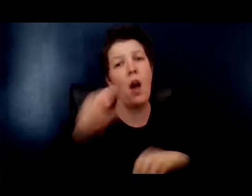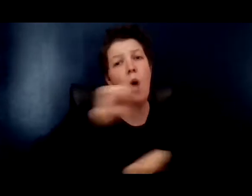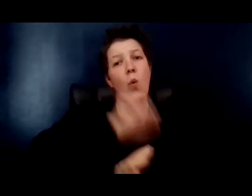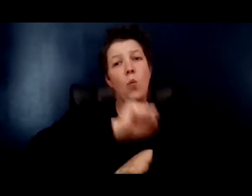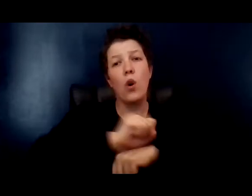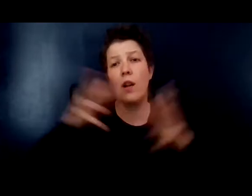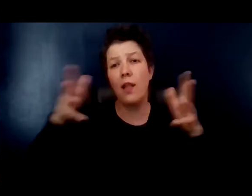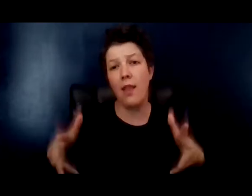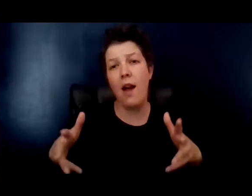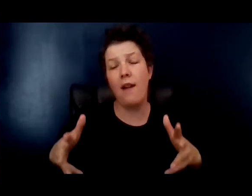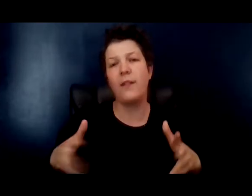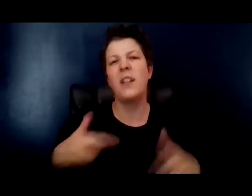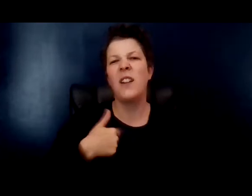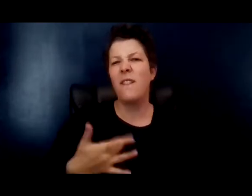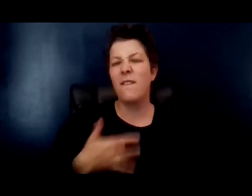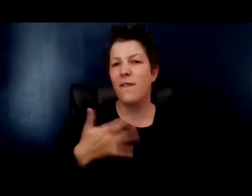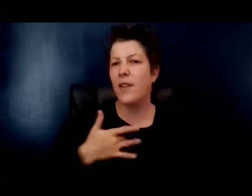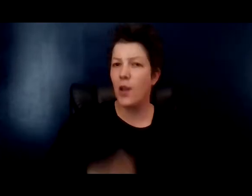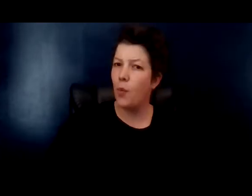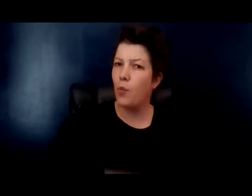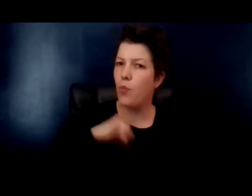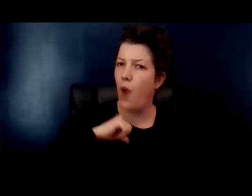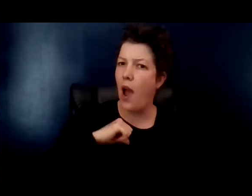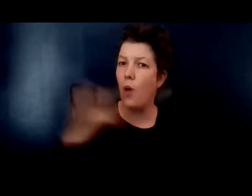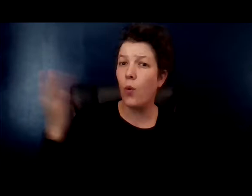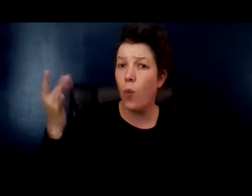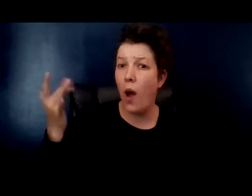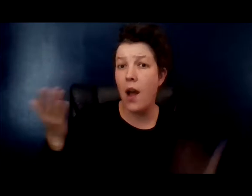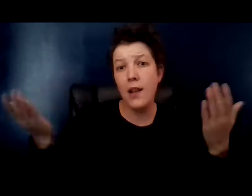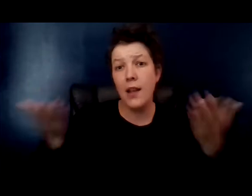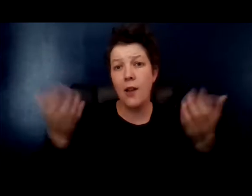to live in a county where we've had so many volunteers turn out with